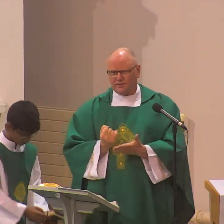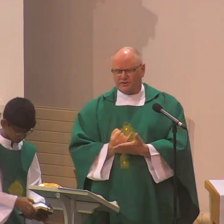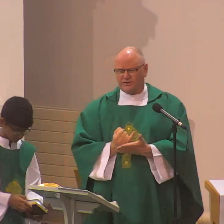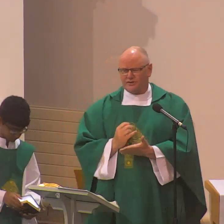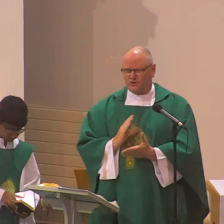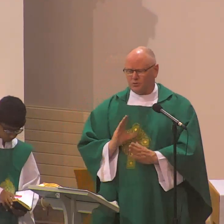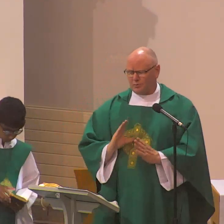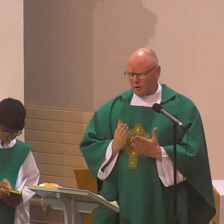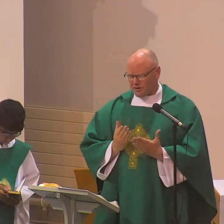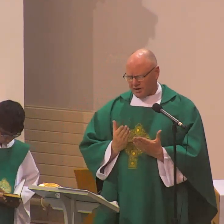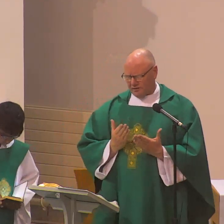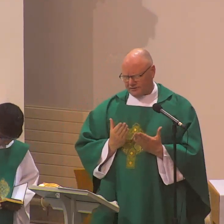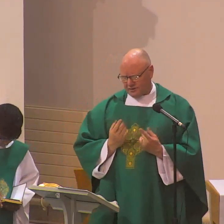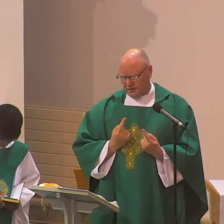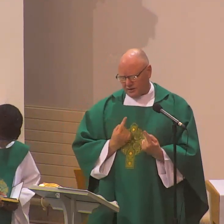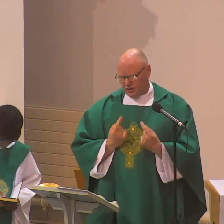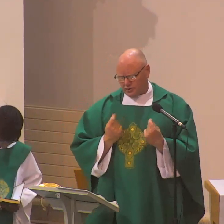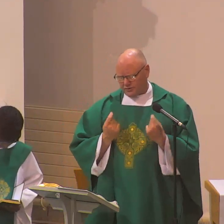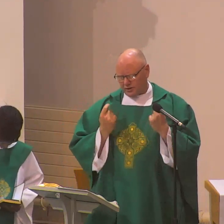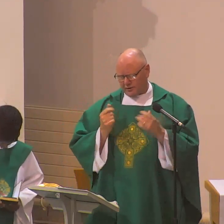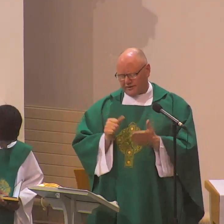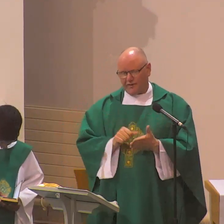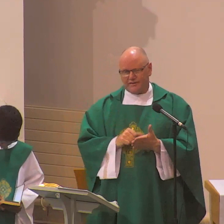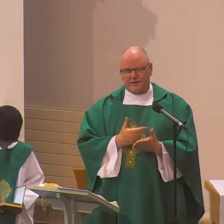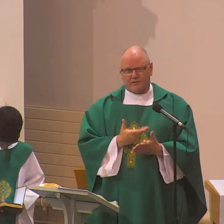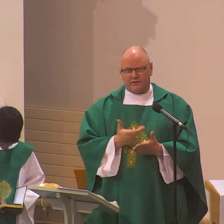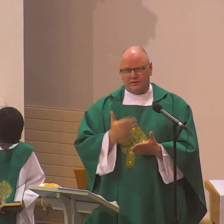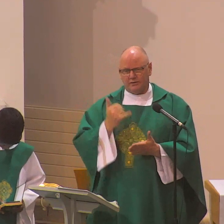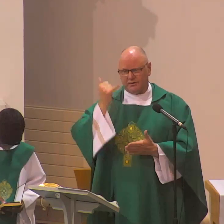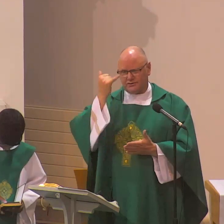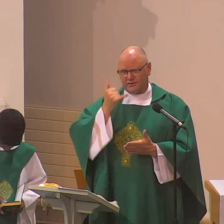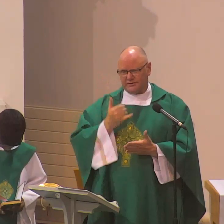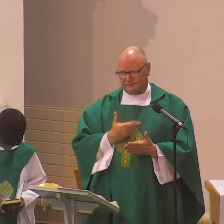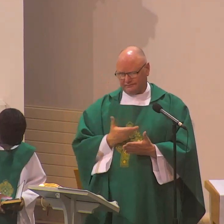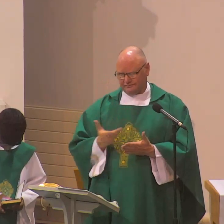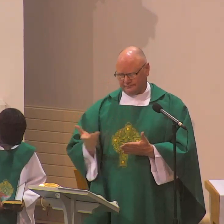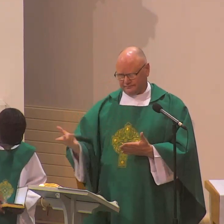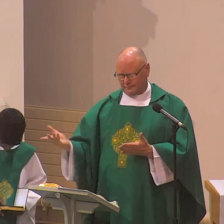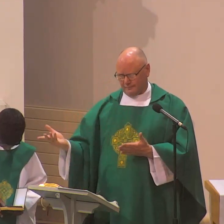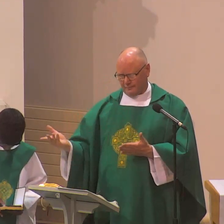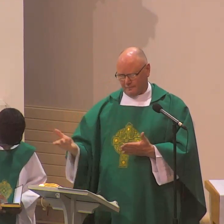acknowledge our sins and so prepare ourselves to celebrate the sacred mysteries.